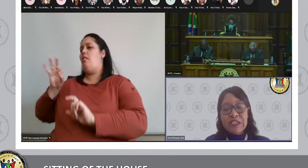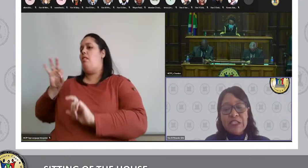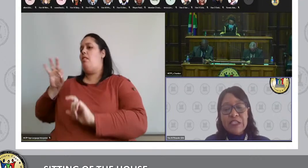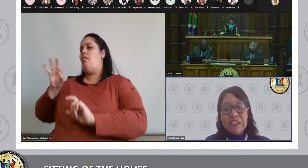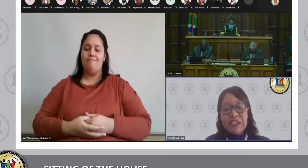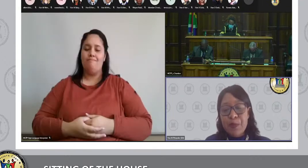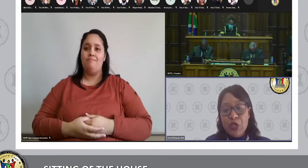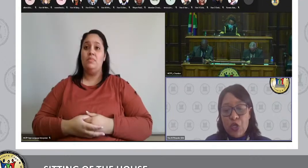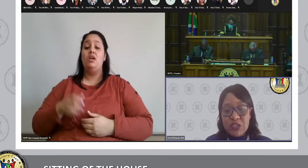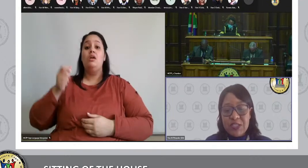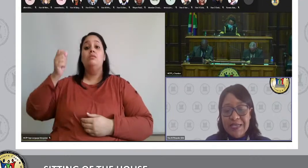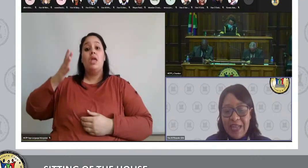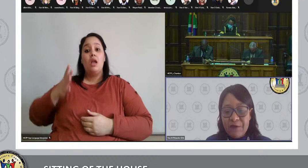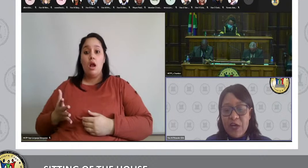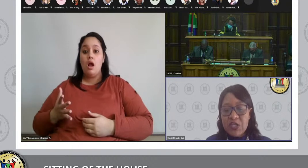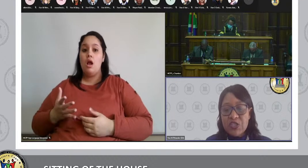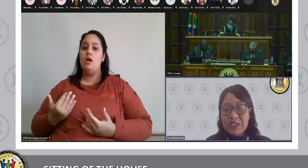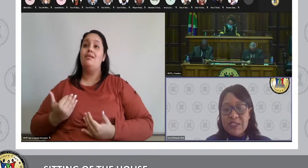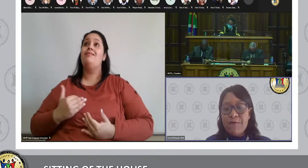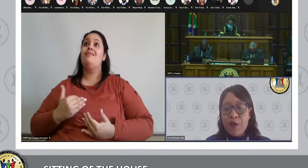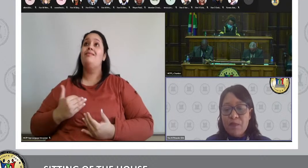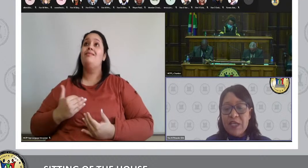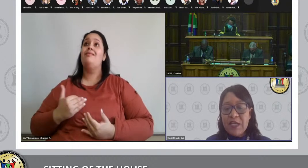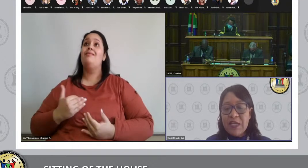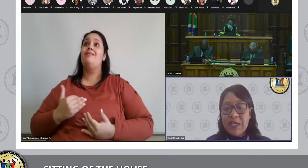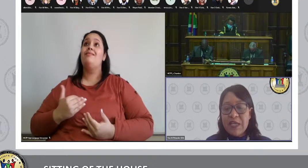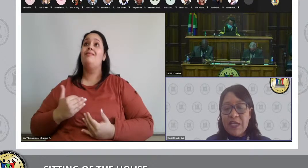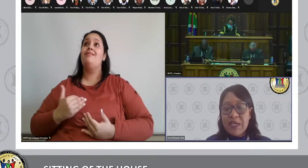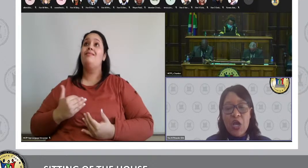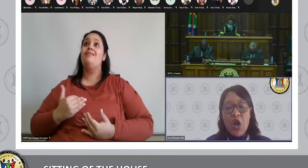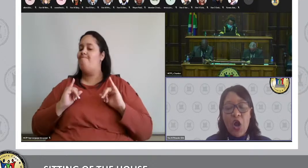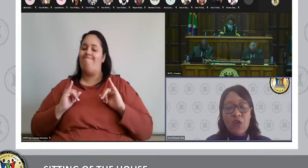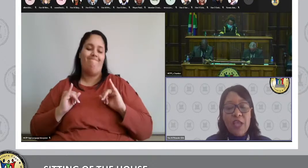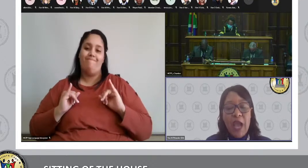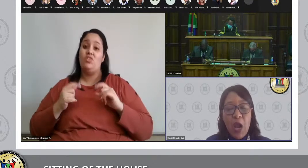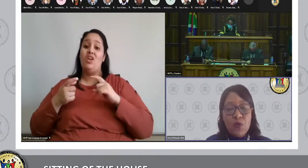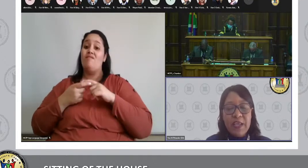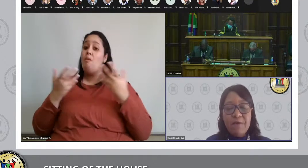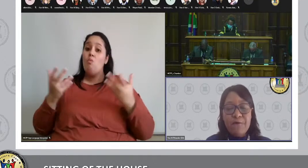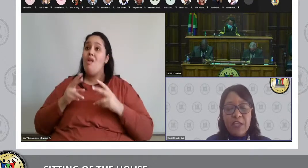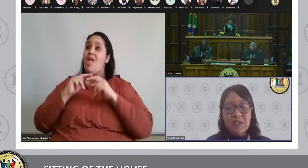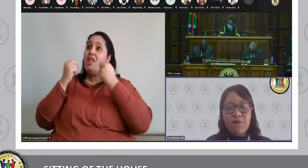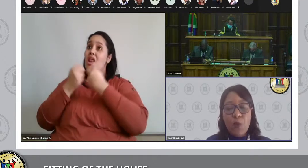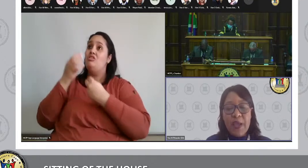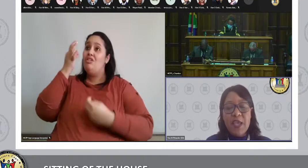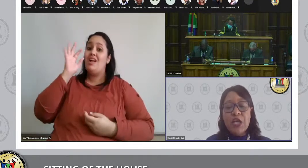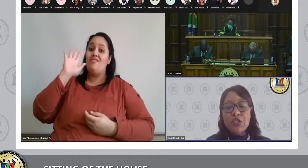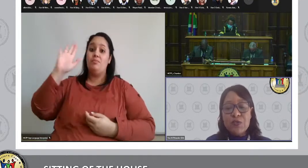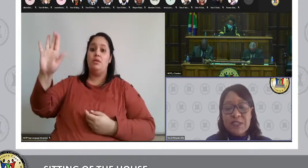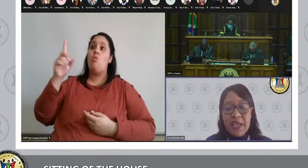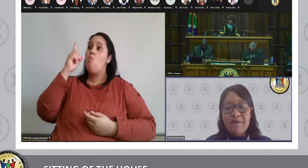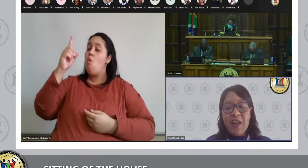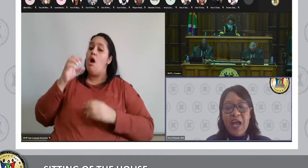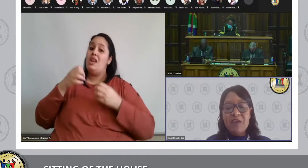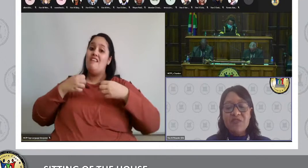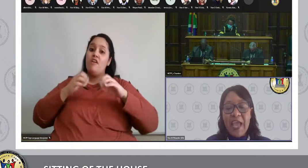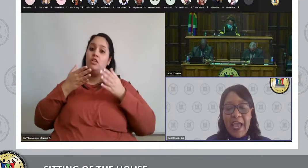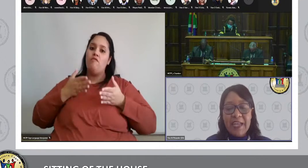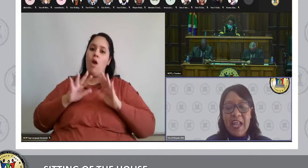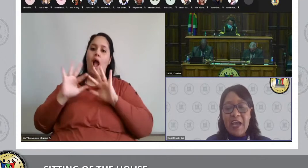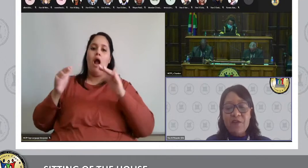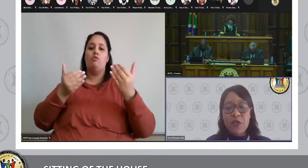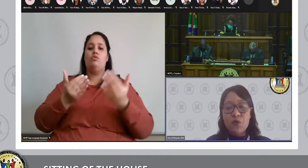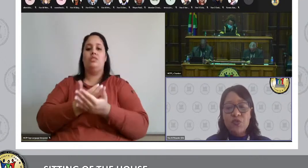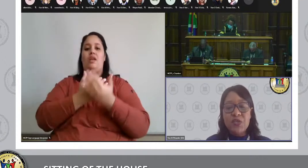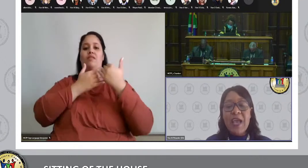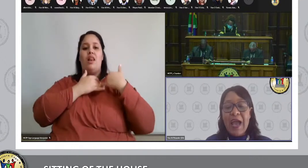Speaker, there is simply not enough urgency from the national government on the only effective way to save lives